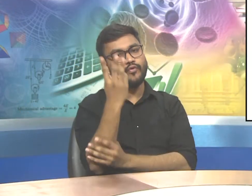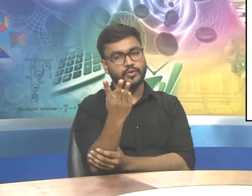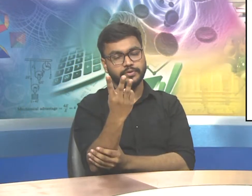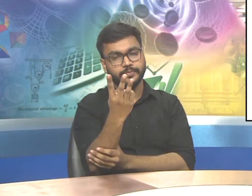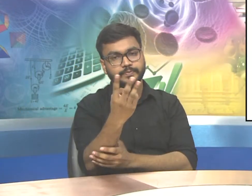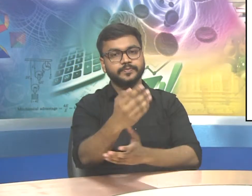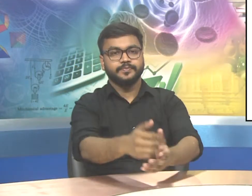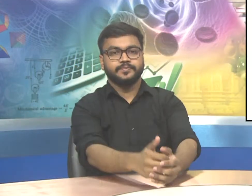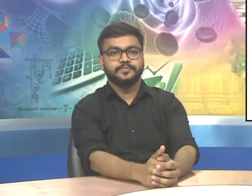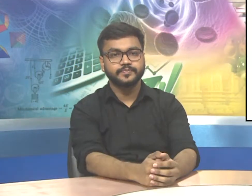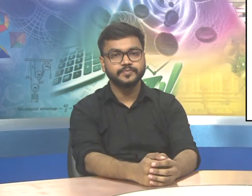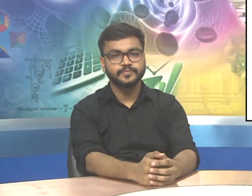Part 3.